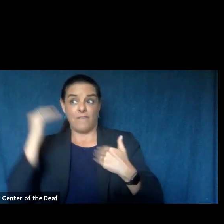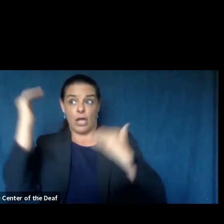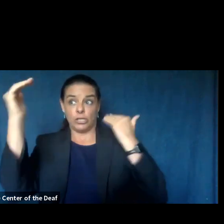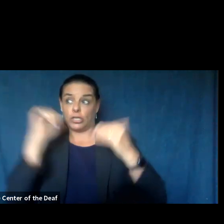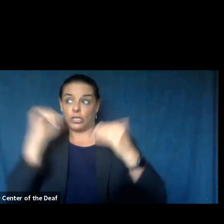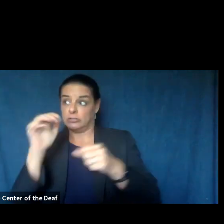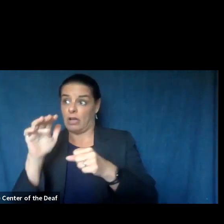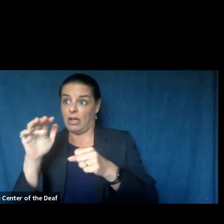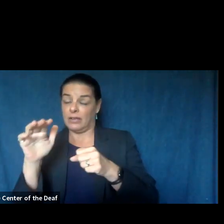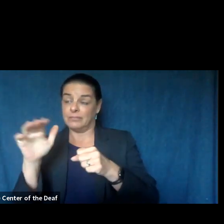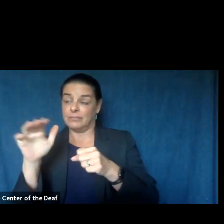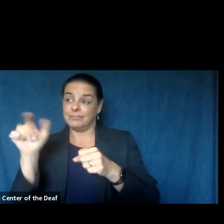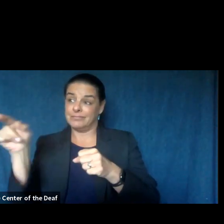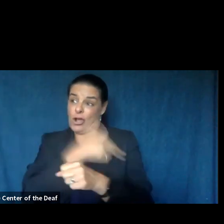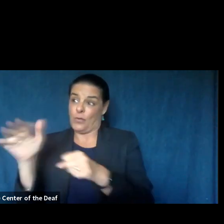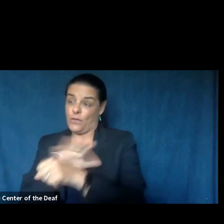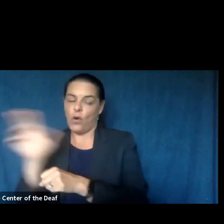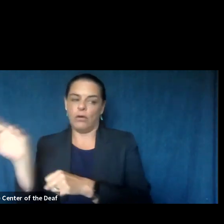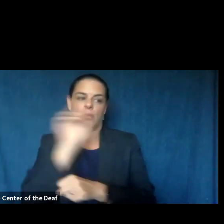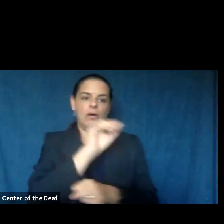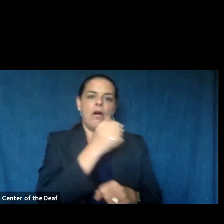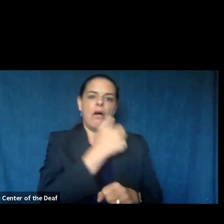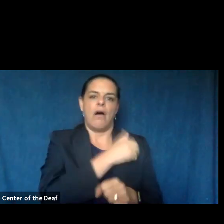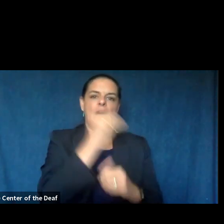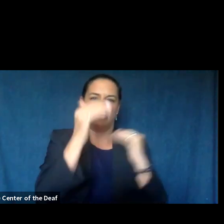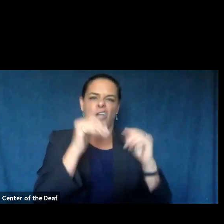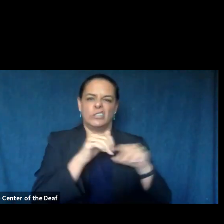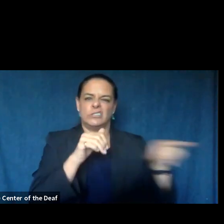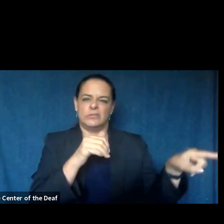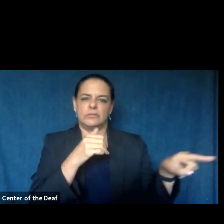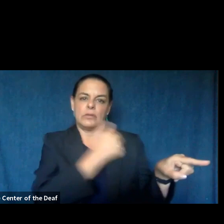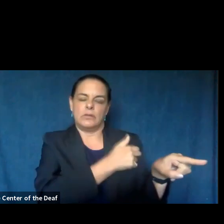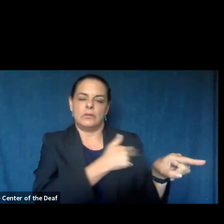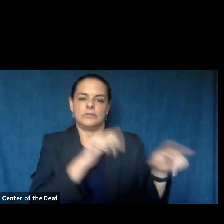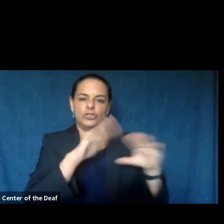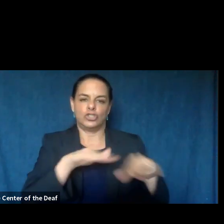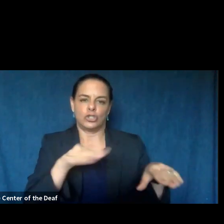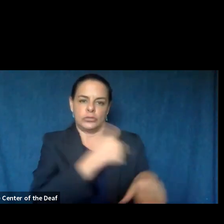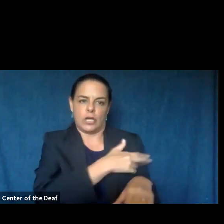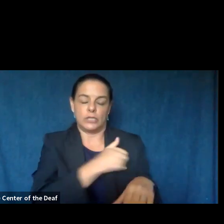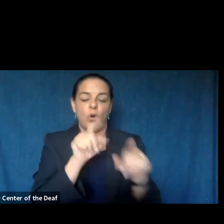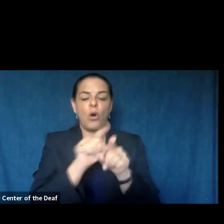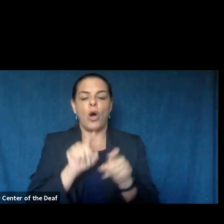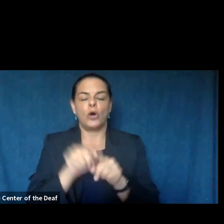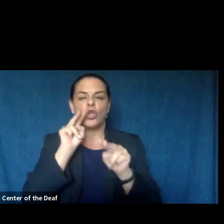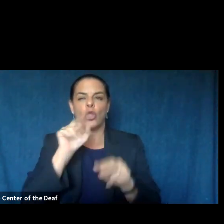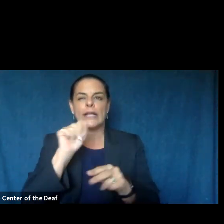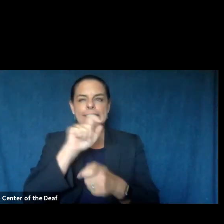those adults would be co-located. And we've also looked at a specific demographic of